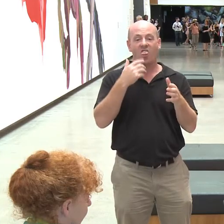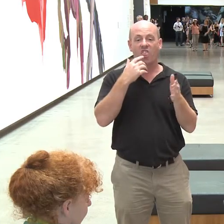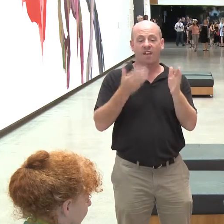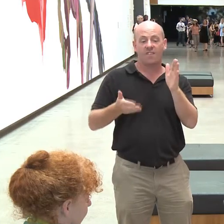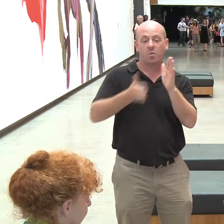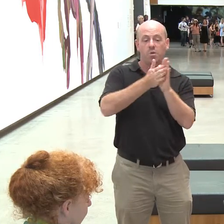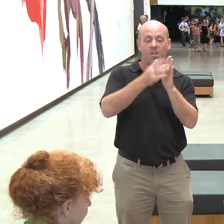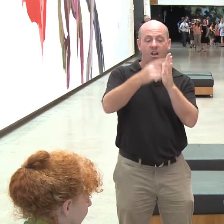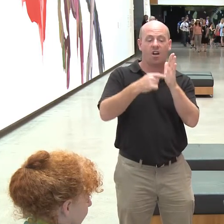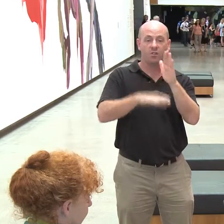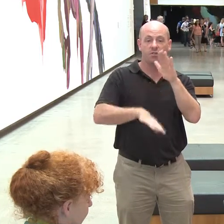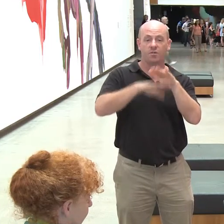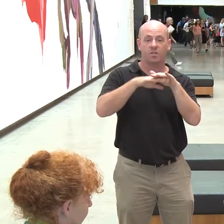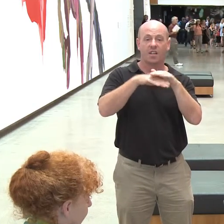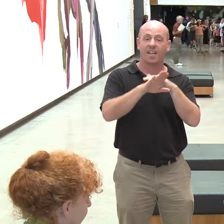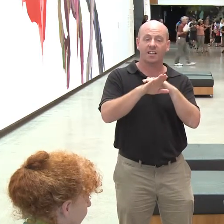do with